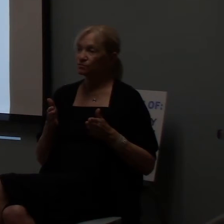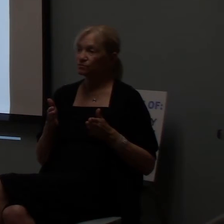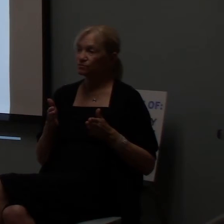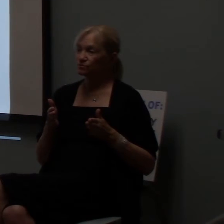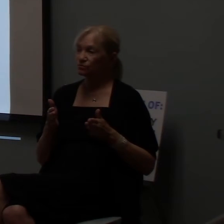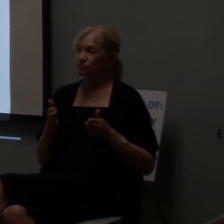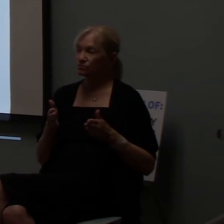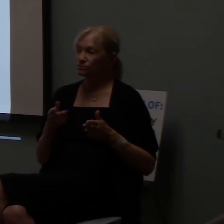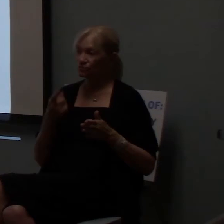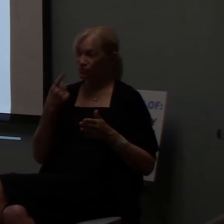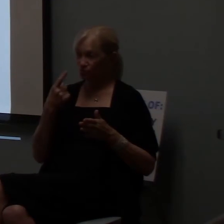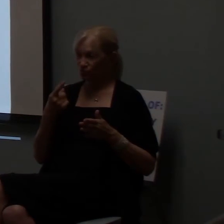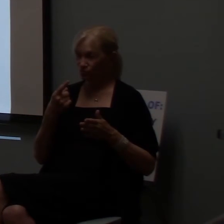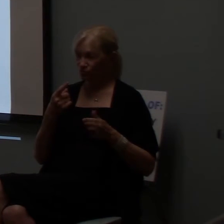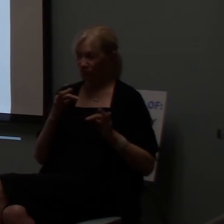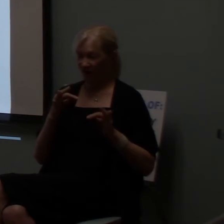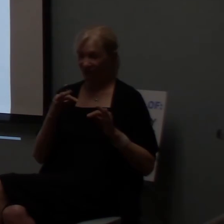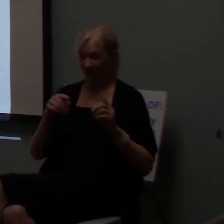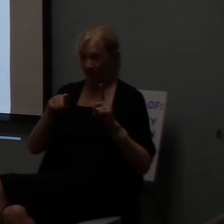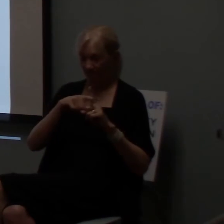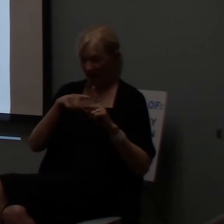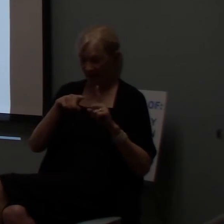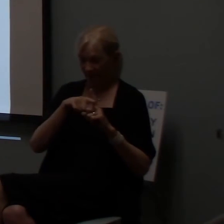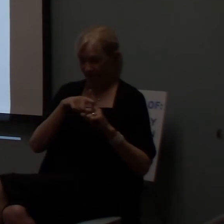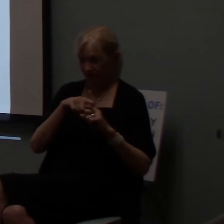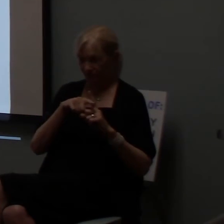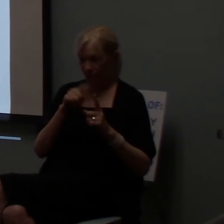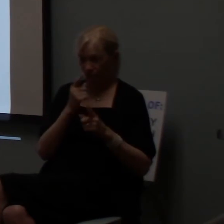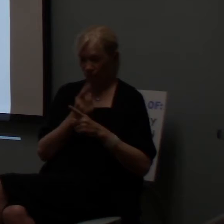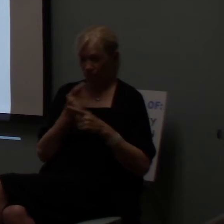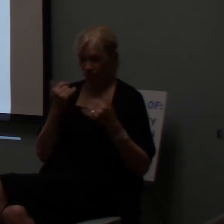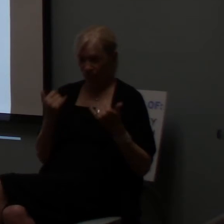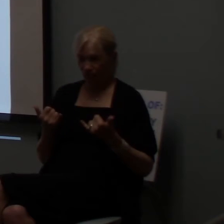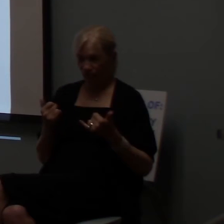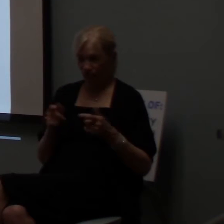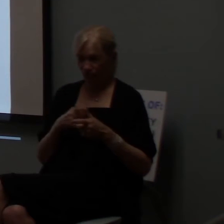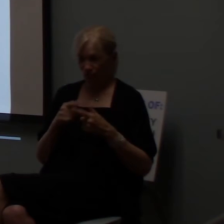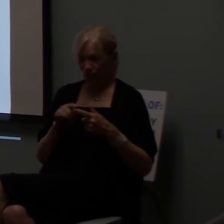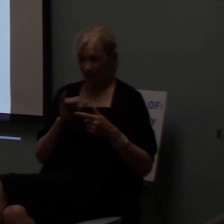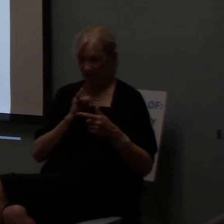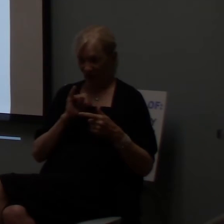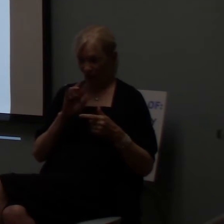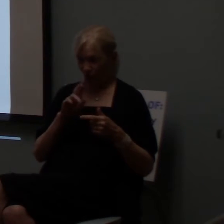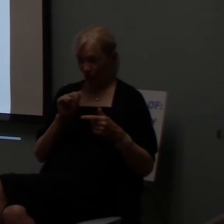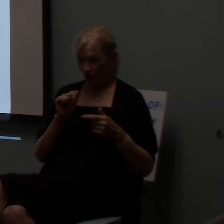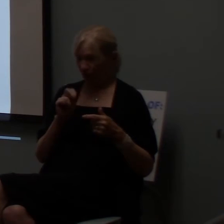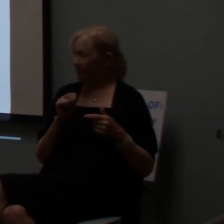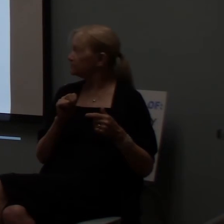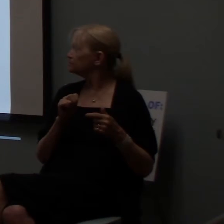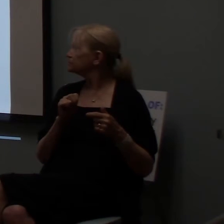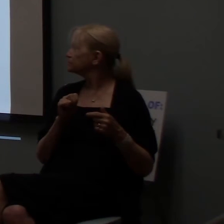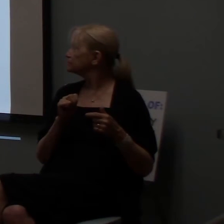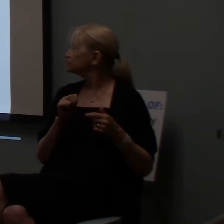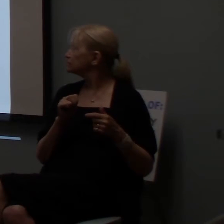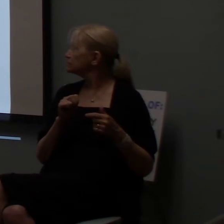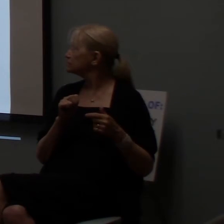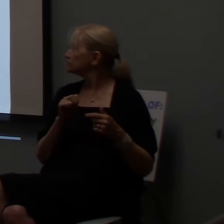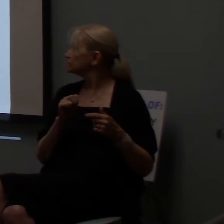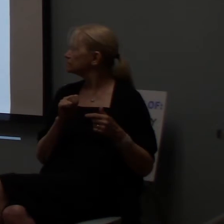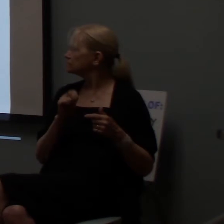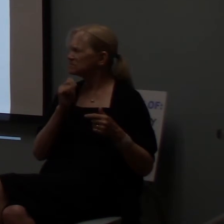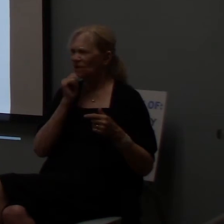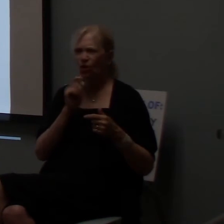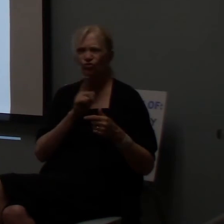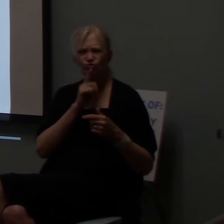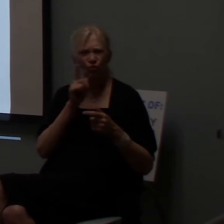one of the positives is that right now, when I ran for commissioner, I'm not sure when the last time there